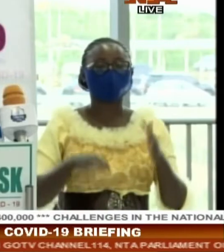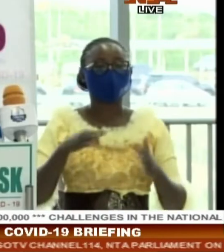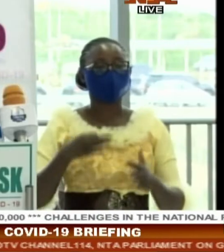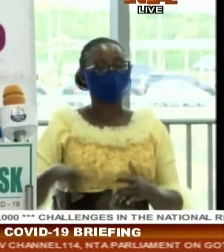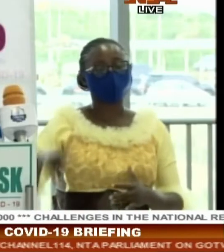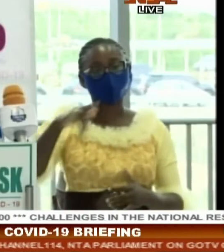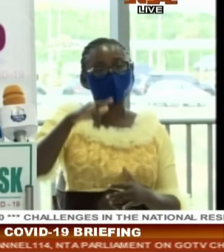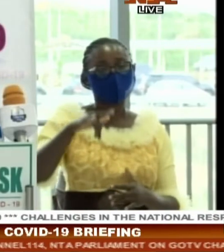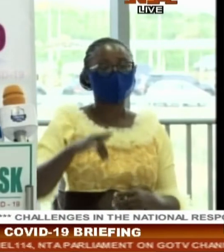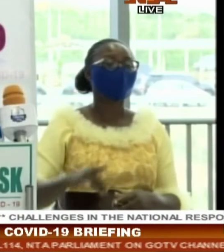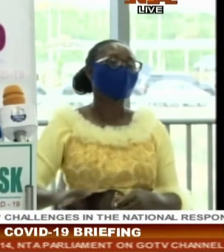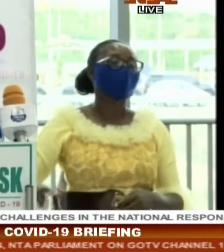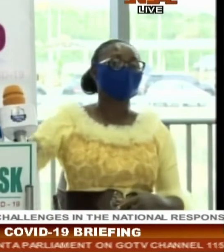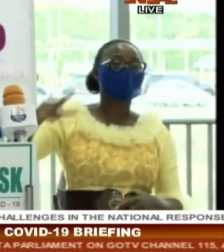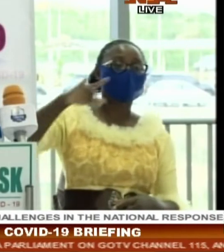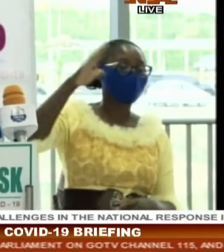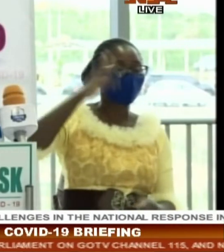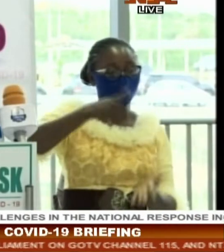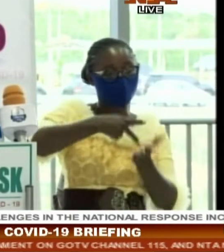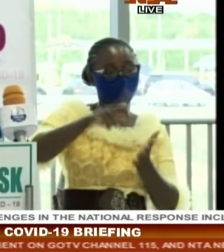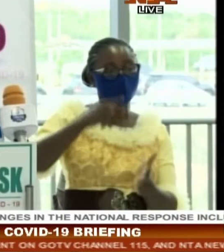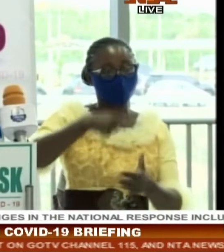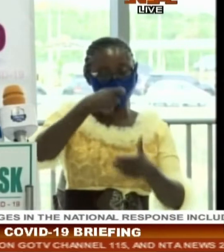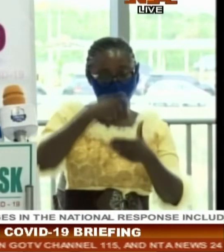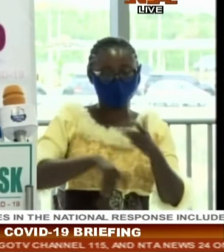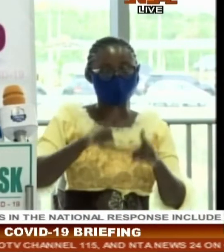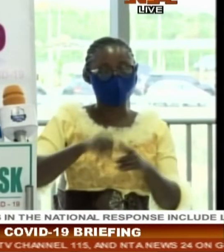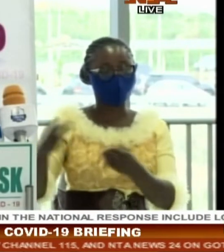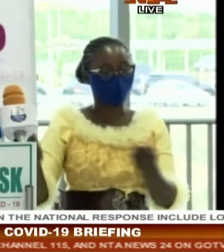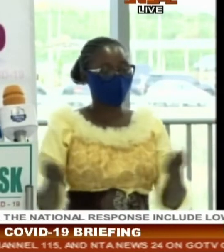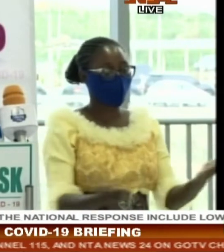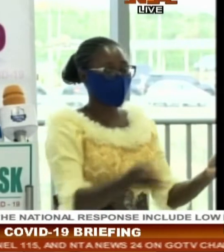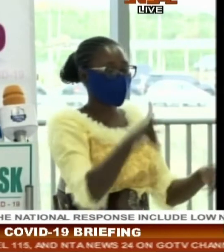taking those people back to where they come from once they are boarded